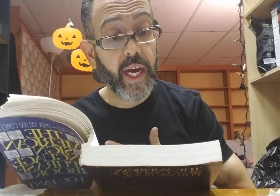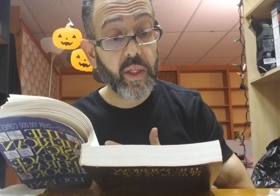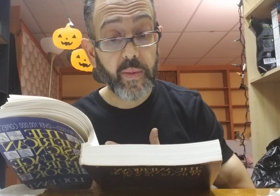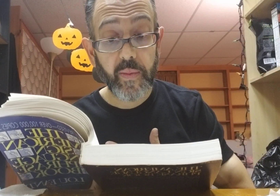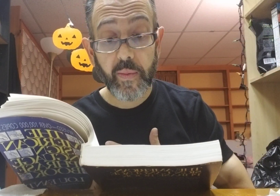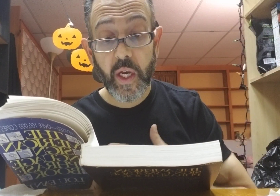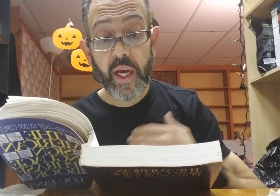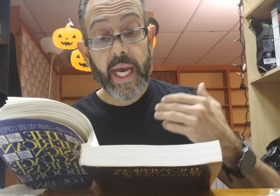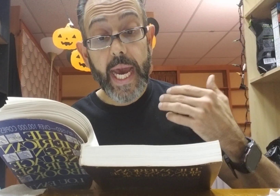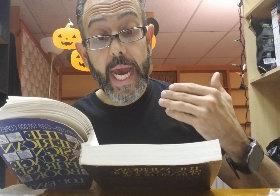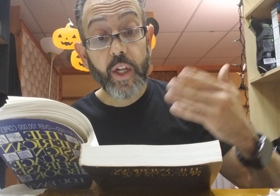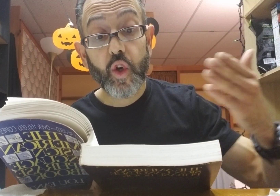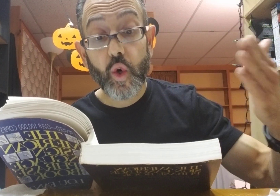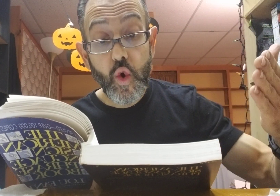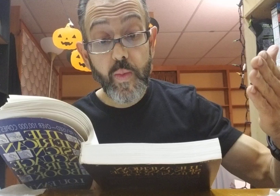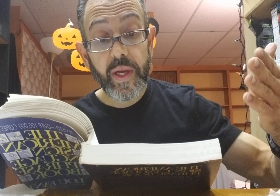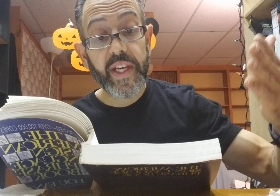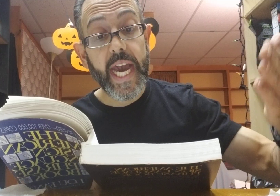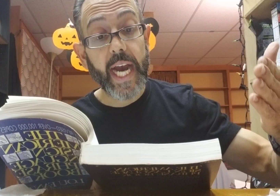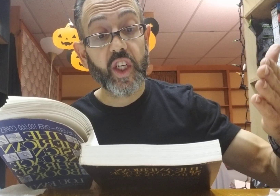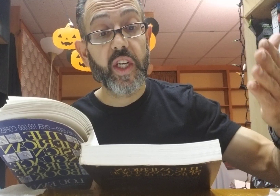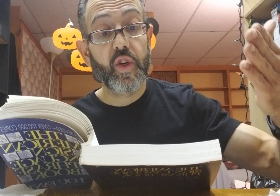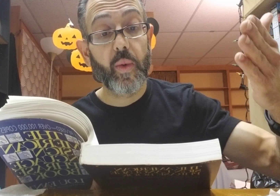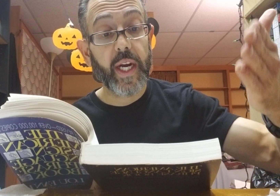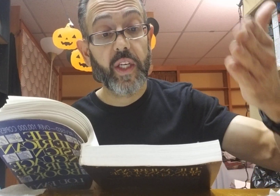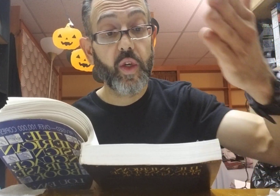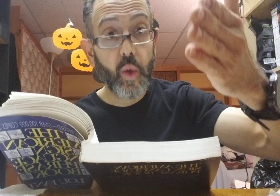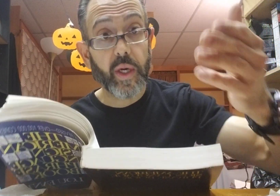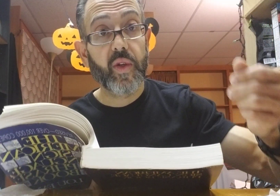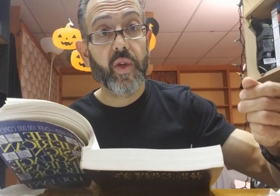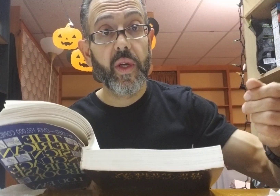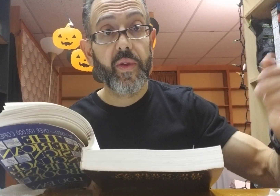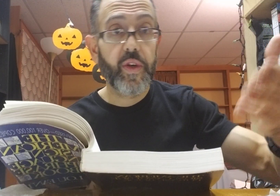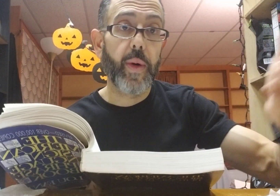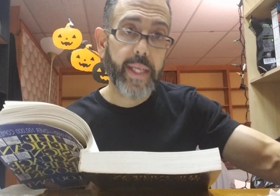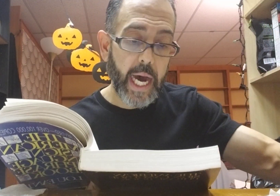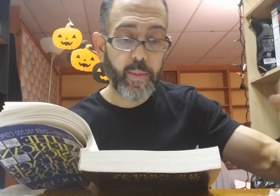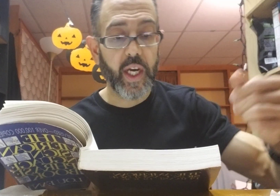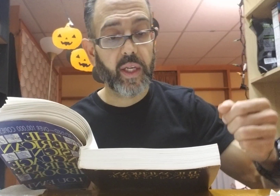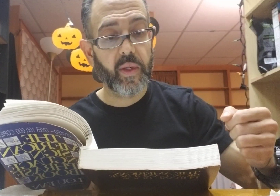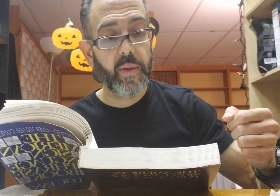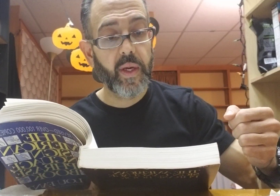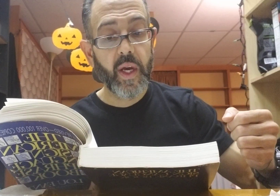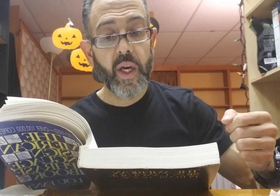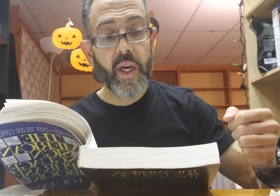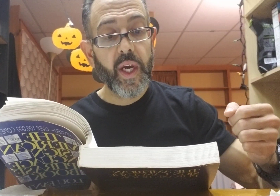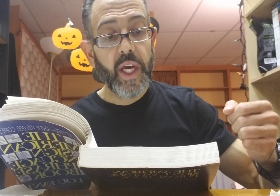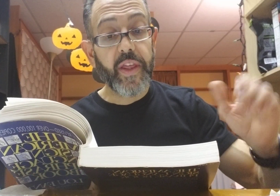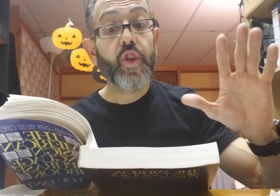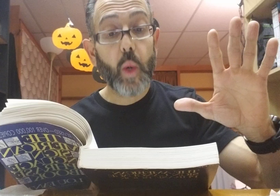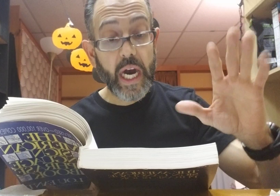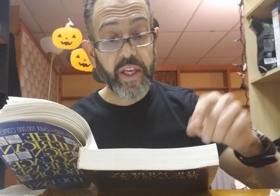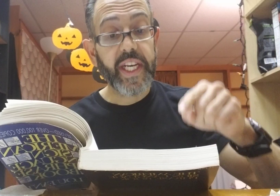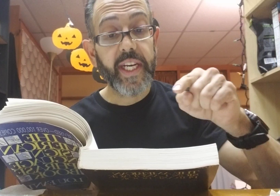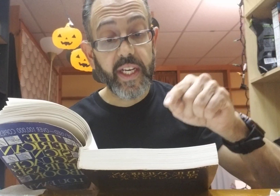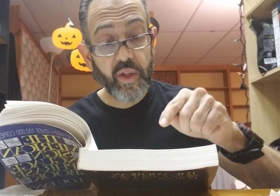subject, and to whom the action is directed towards, the direct object. This quality is the